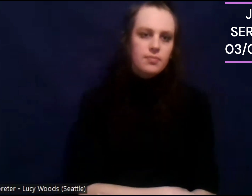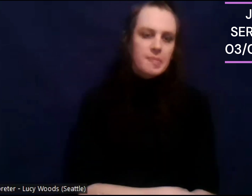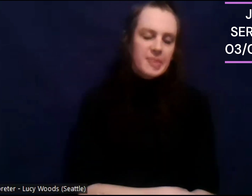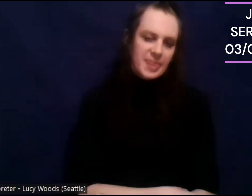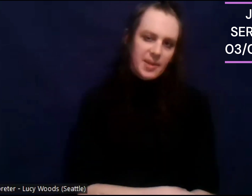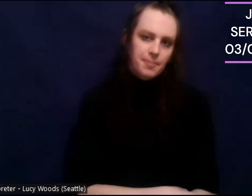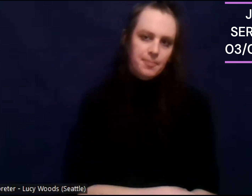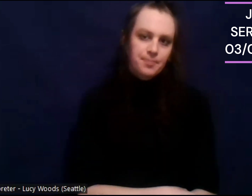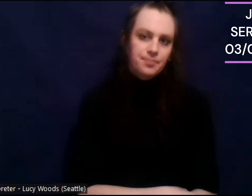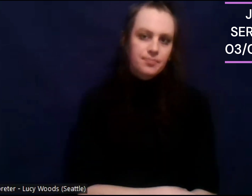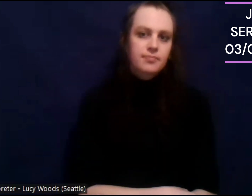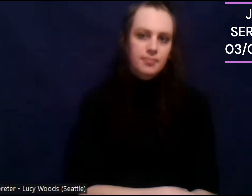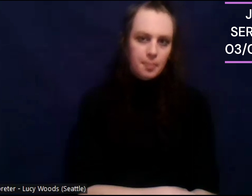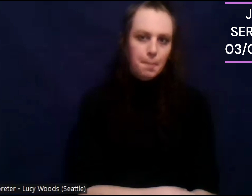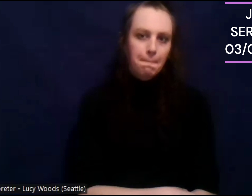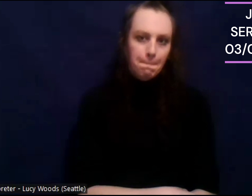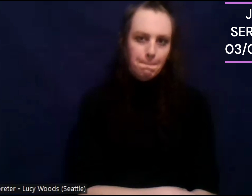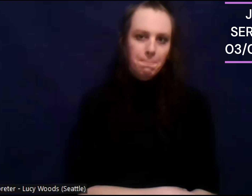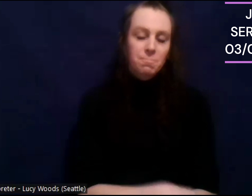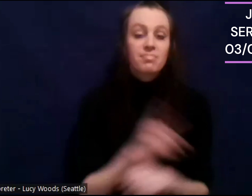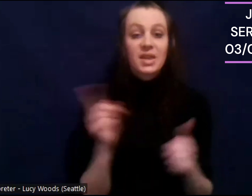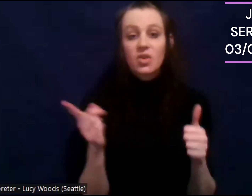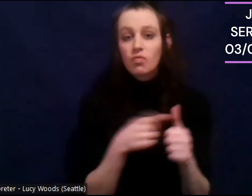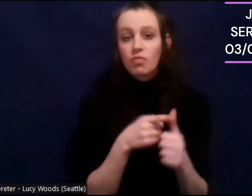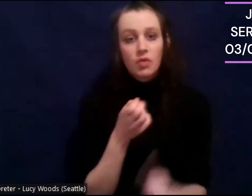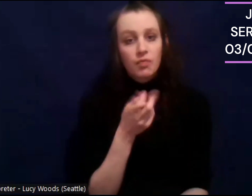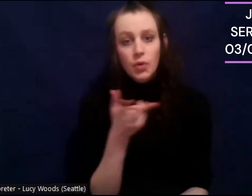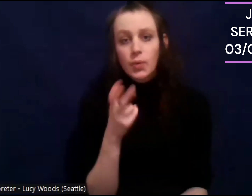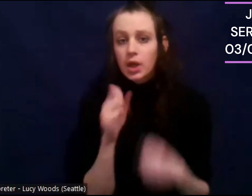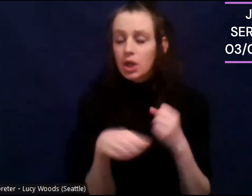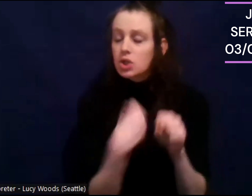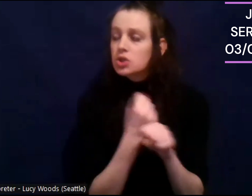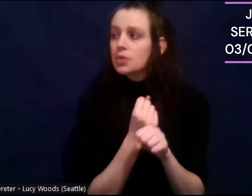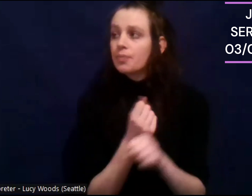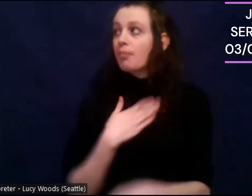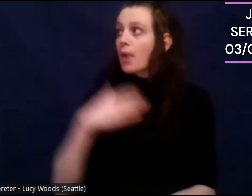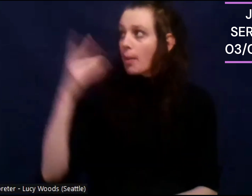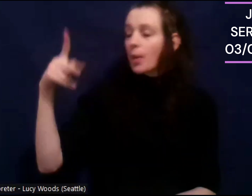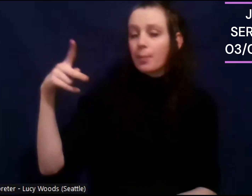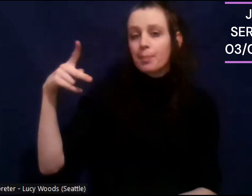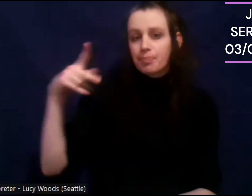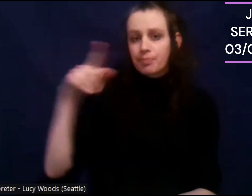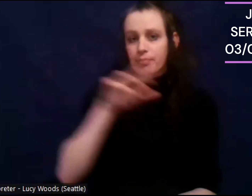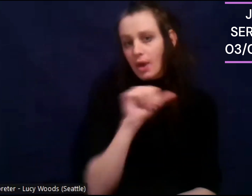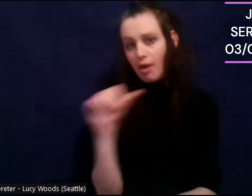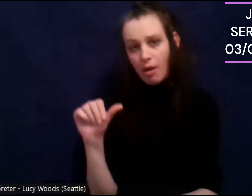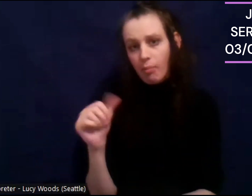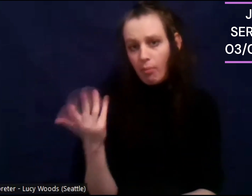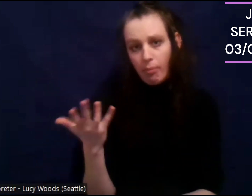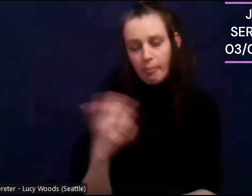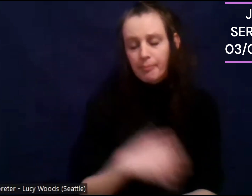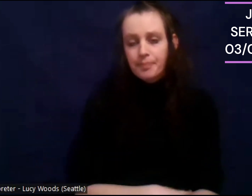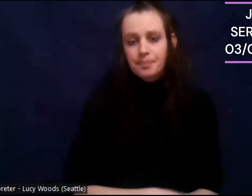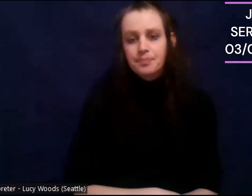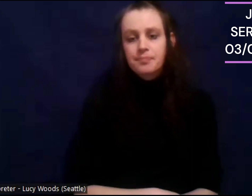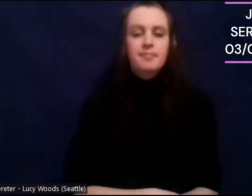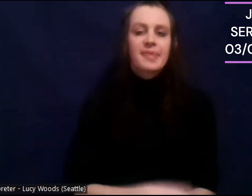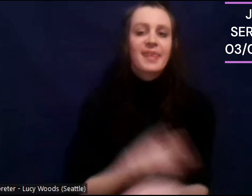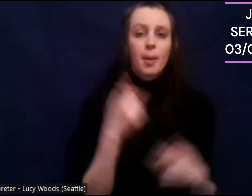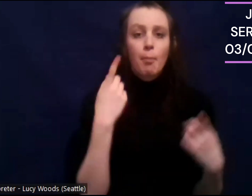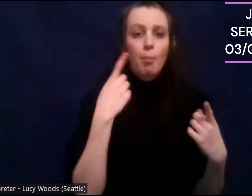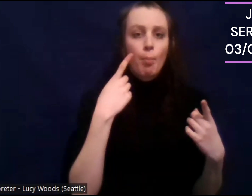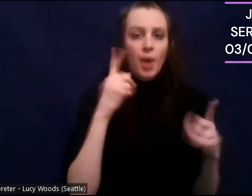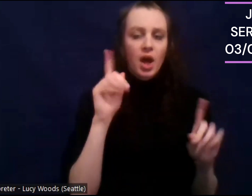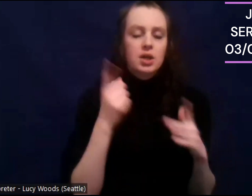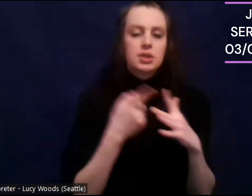after that, those first couple of years, my higher power was Alcoholics Anonymous. When I finally started opening myself